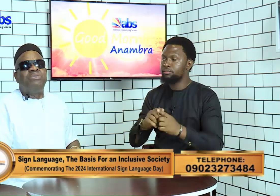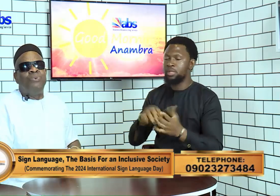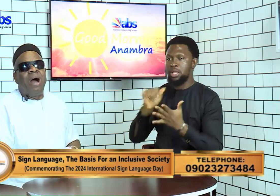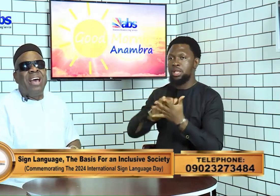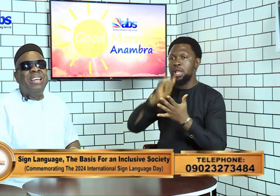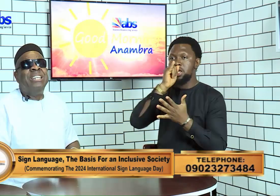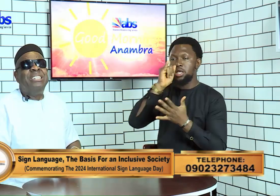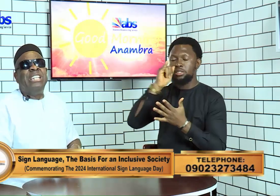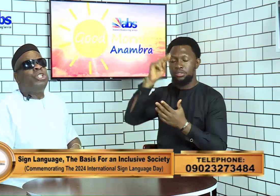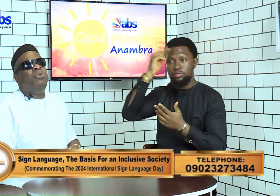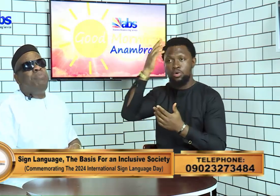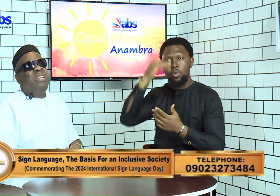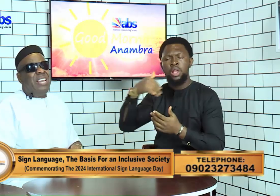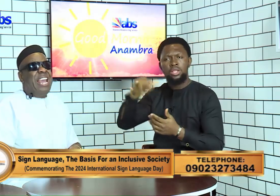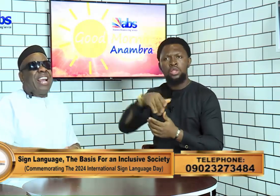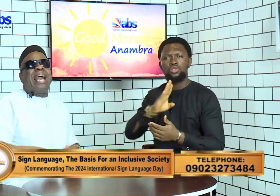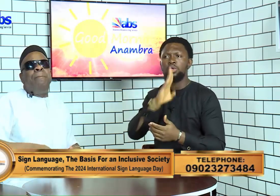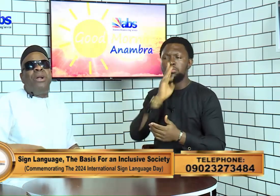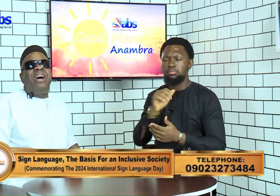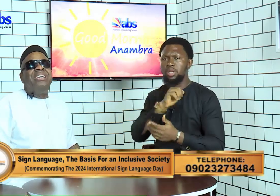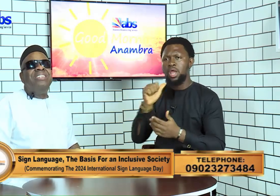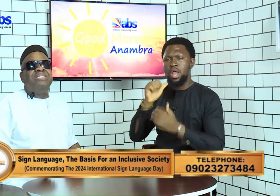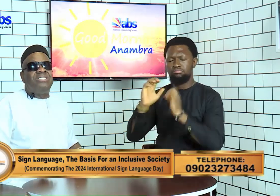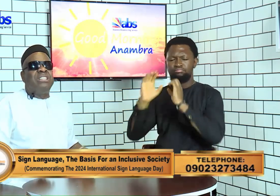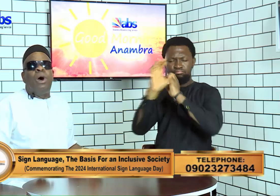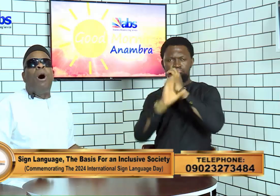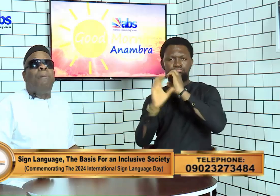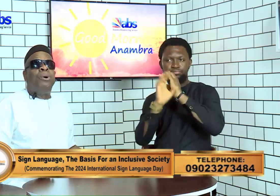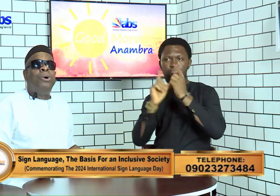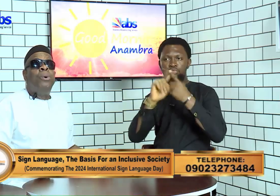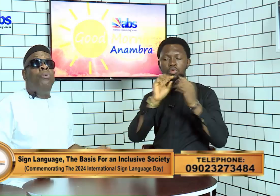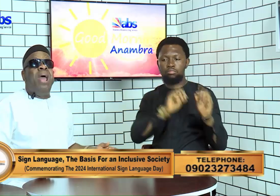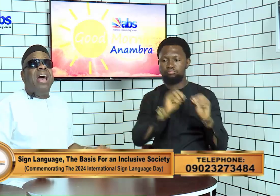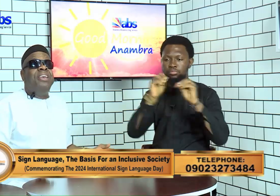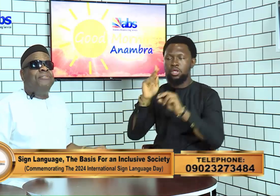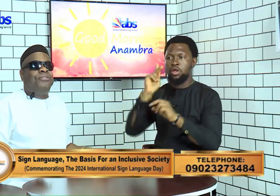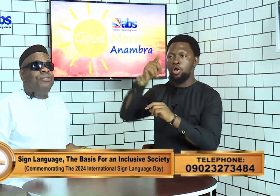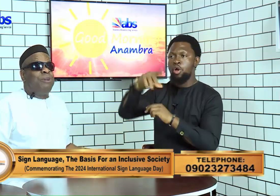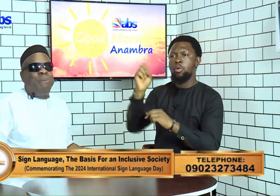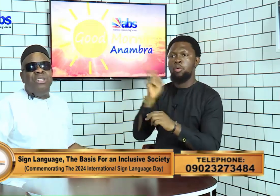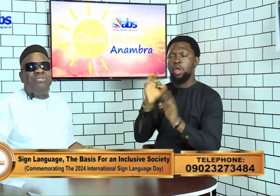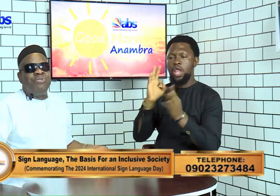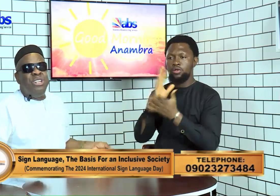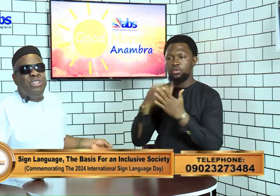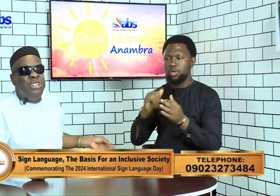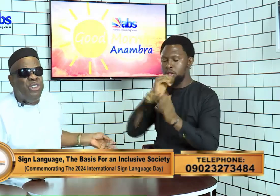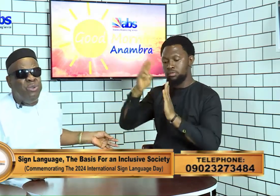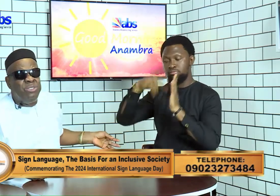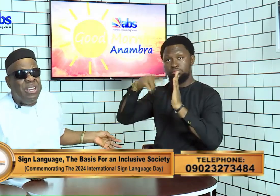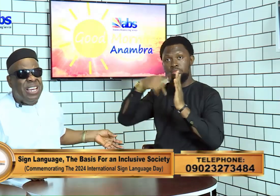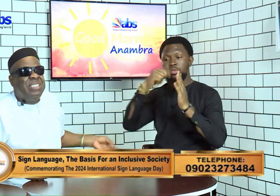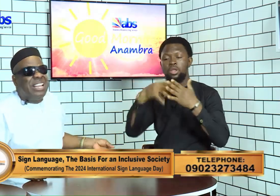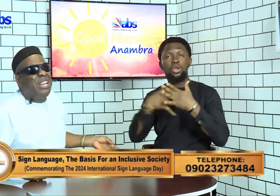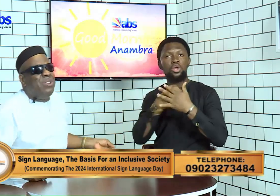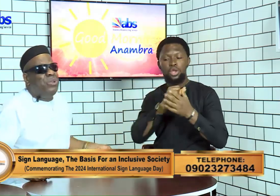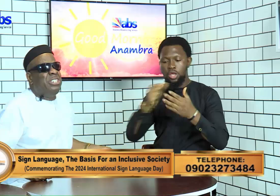is why there should be a camera set up where if somebody is reading the news,